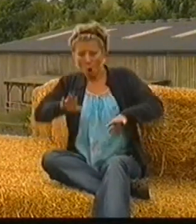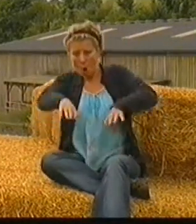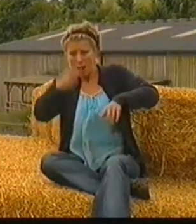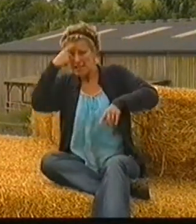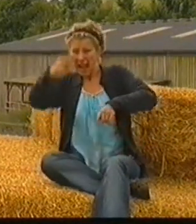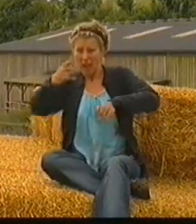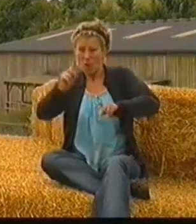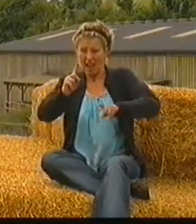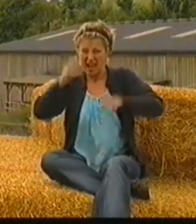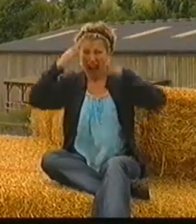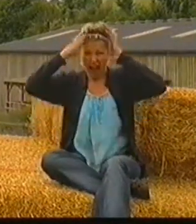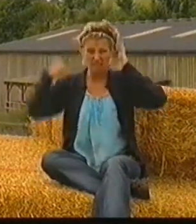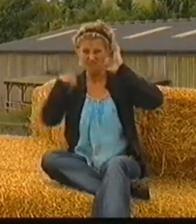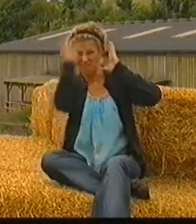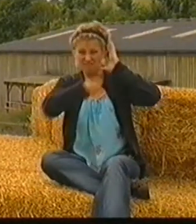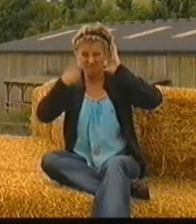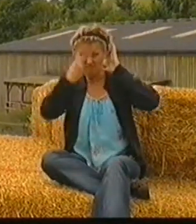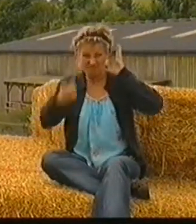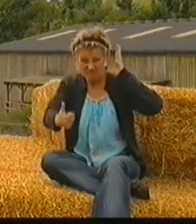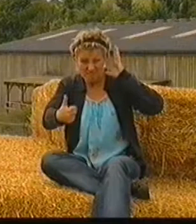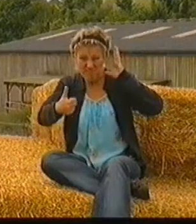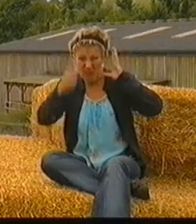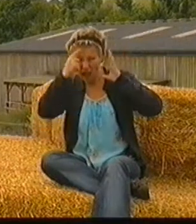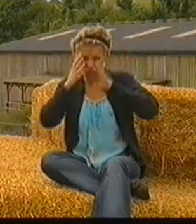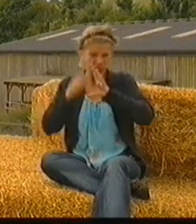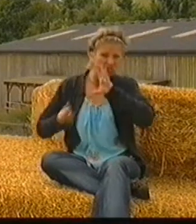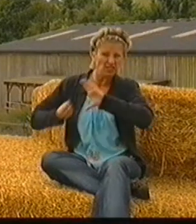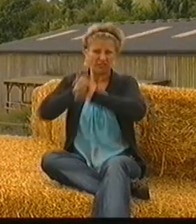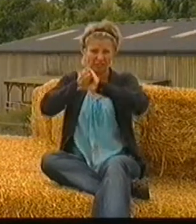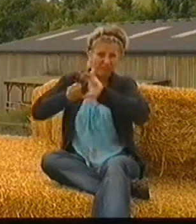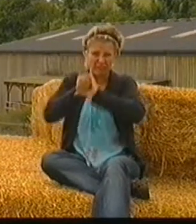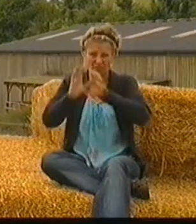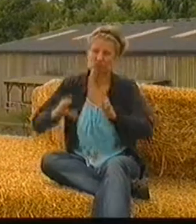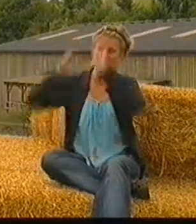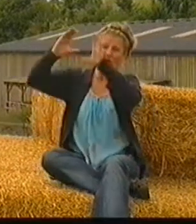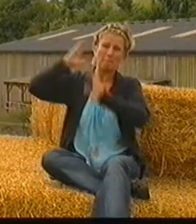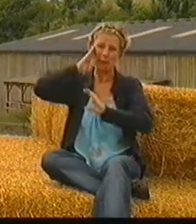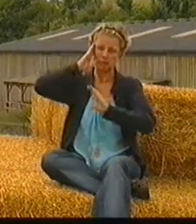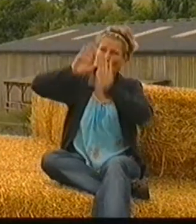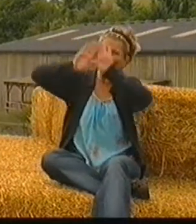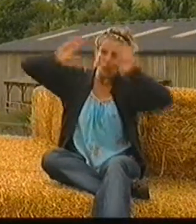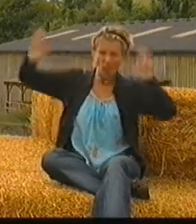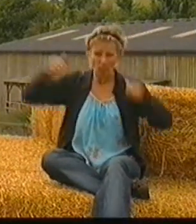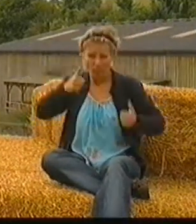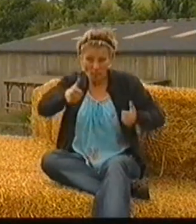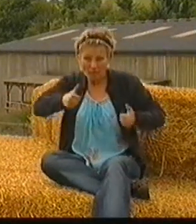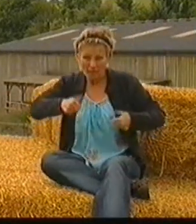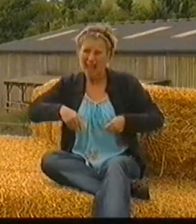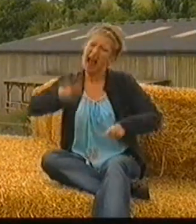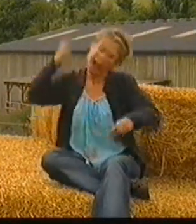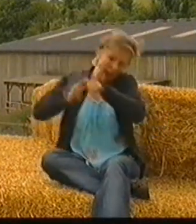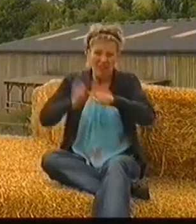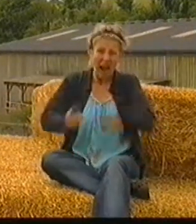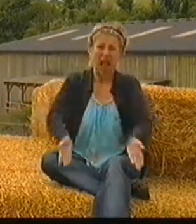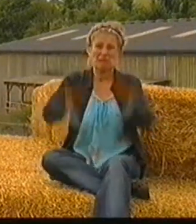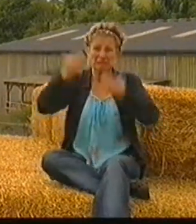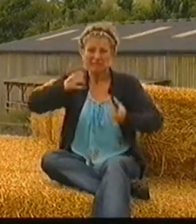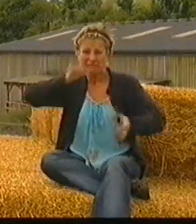and hang it on your bedroom wall. Hurry up now with that cider." "Yes, ma'am, I'm coming," said the big woman, and she